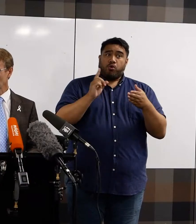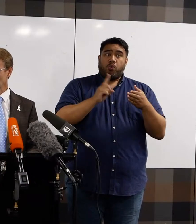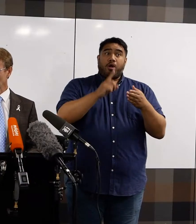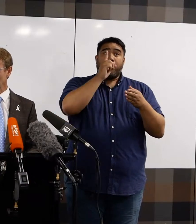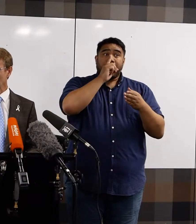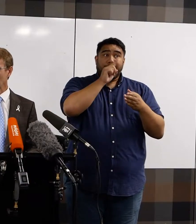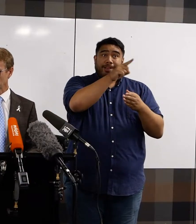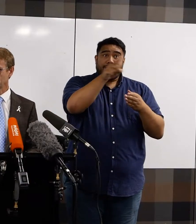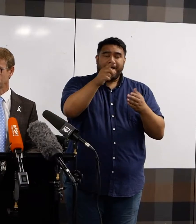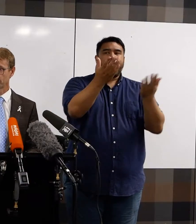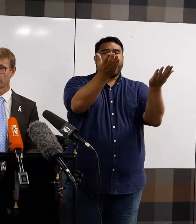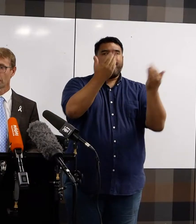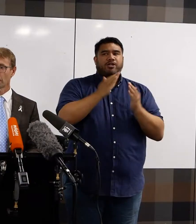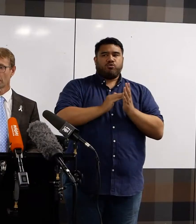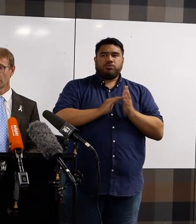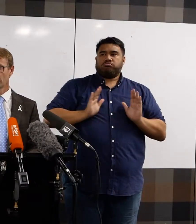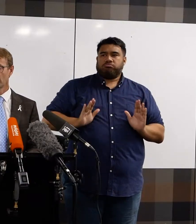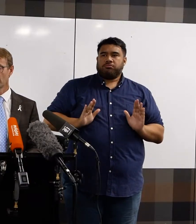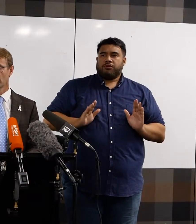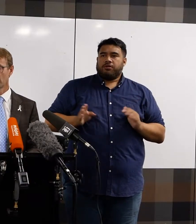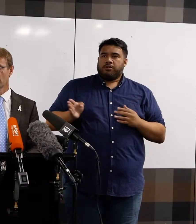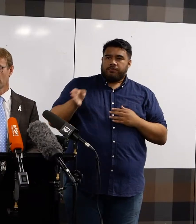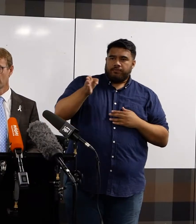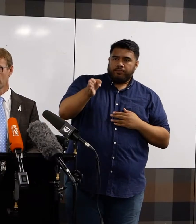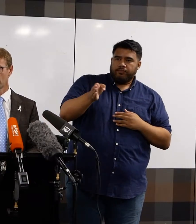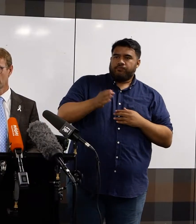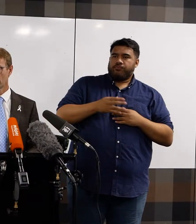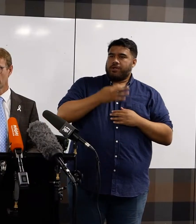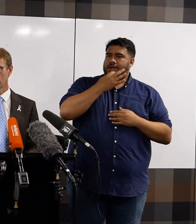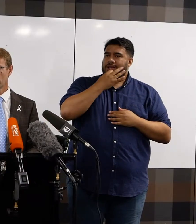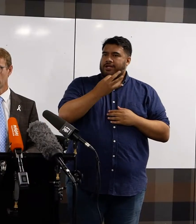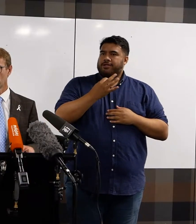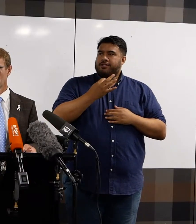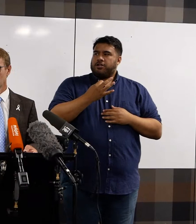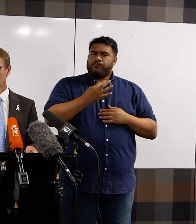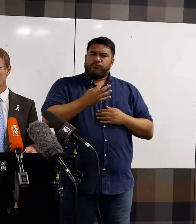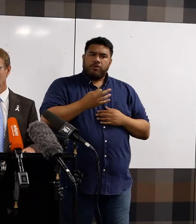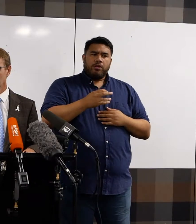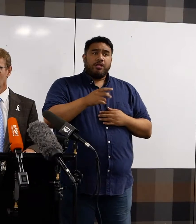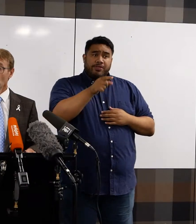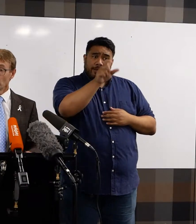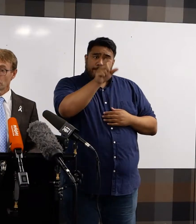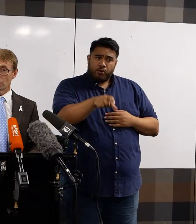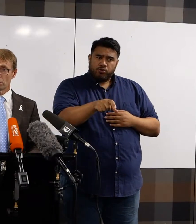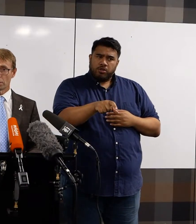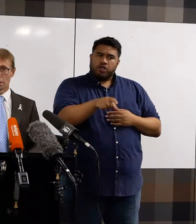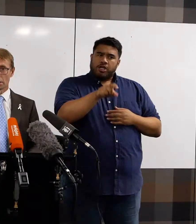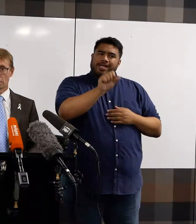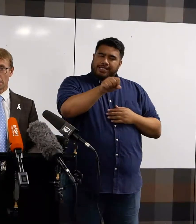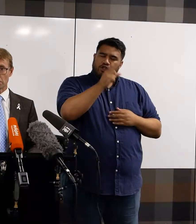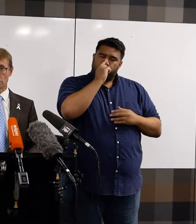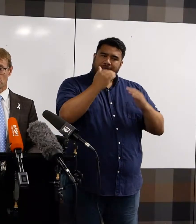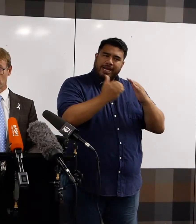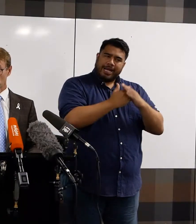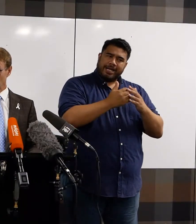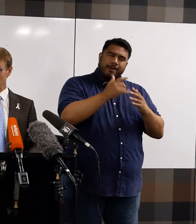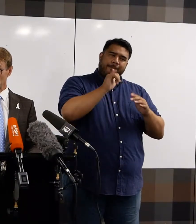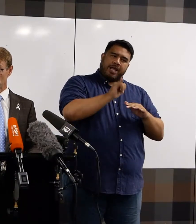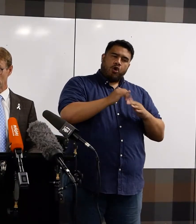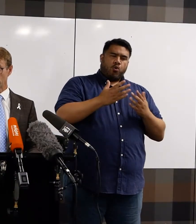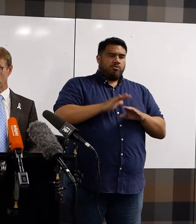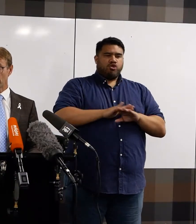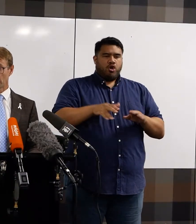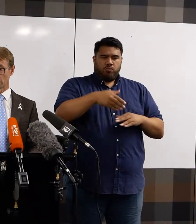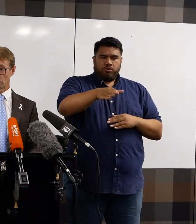foreign nationals on the flight. But what is the ultimate say as to whether or not passengers are well enough to travel? So the passengers will